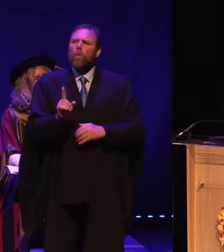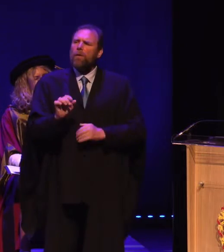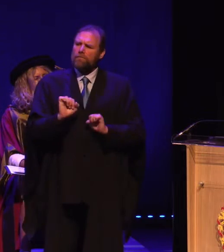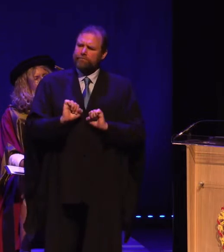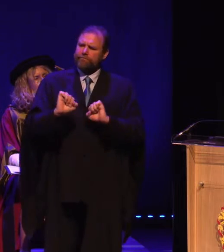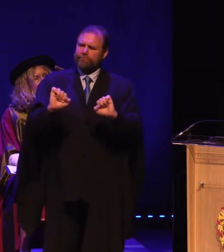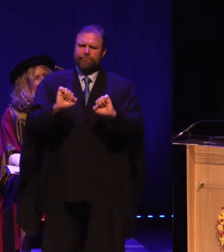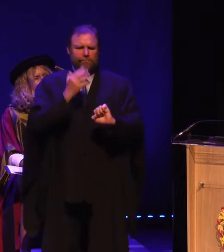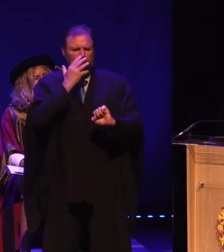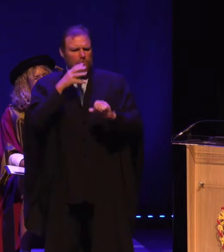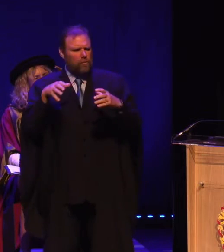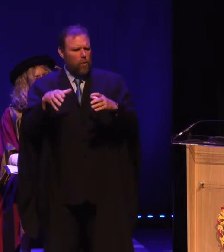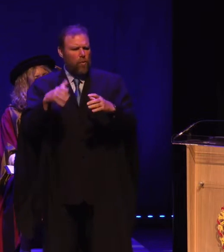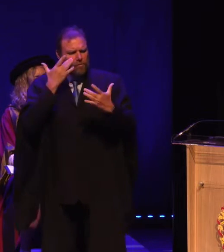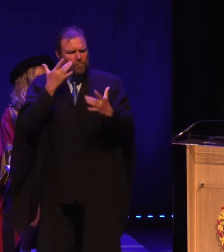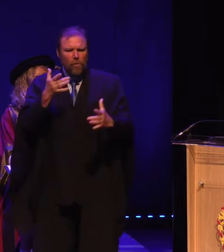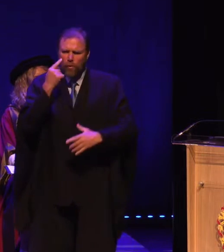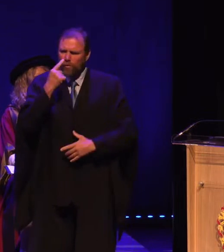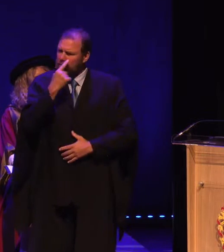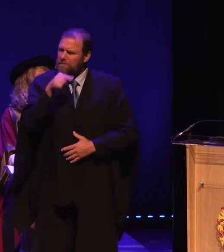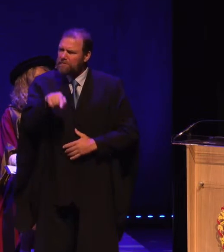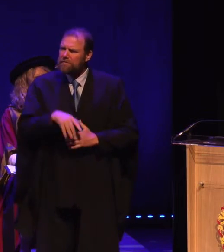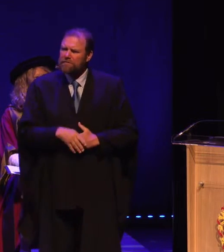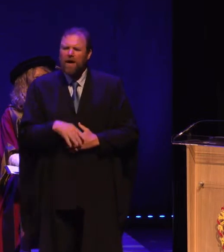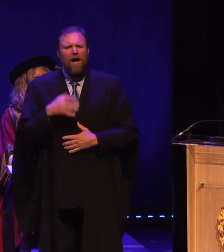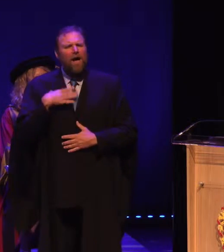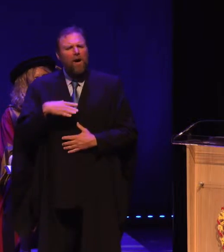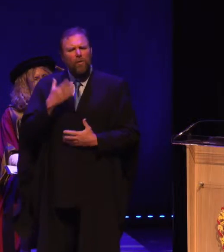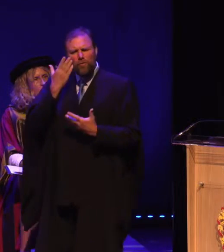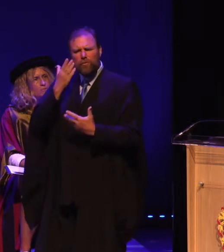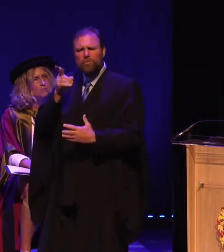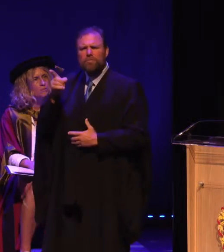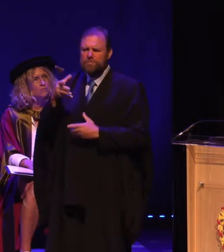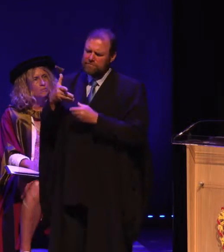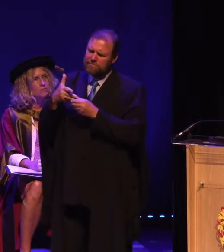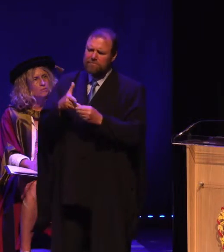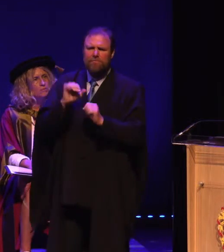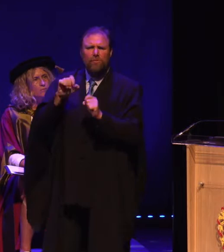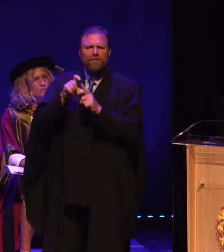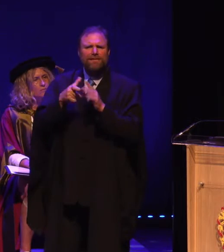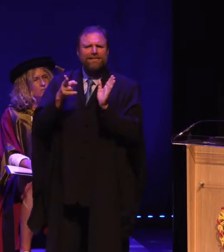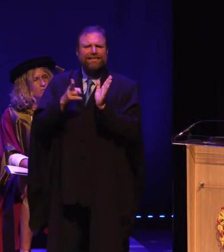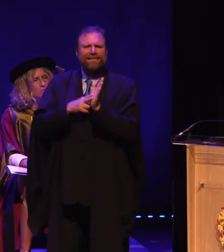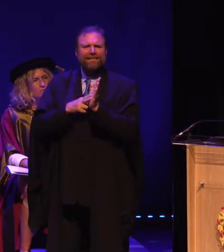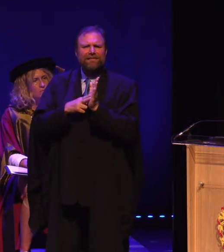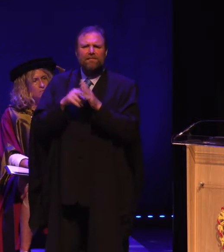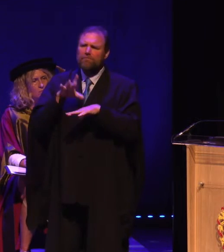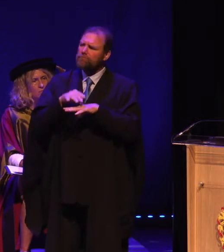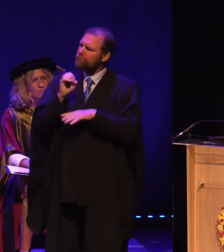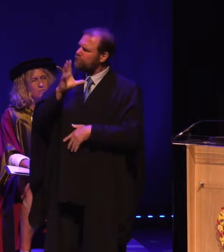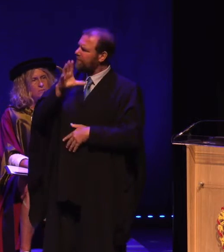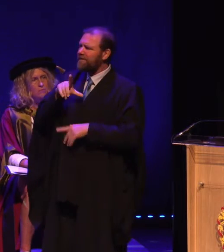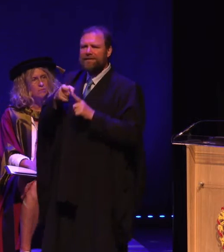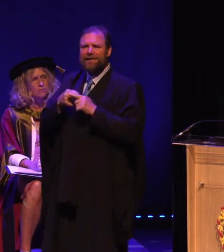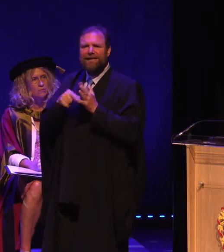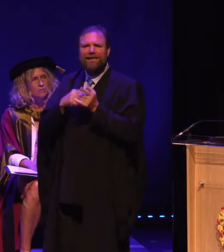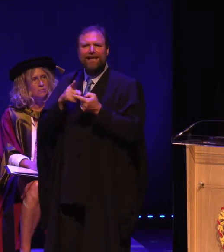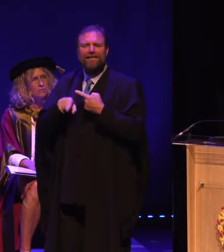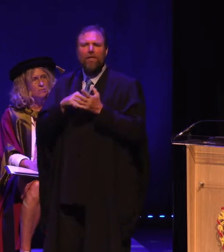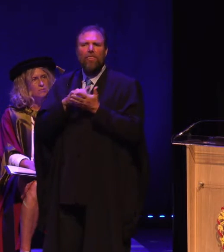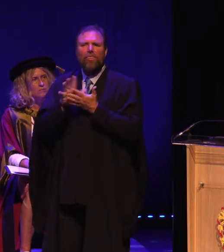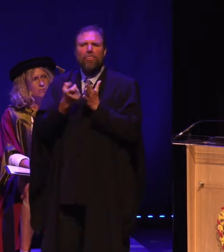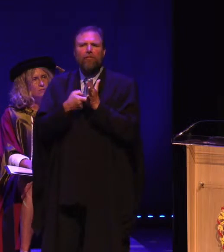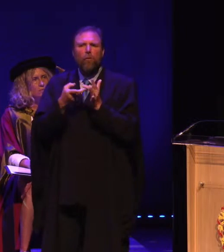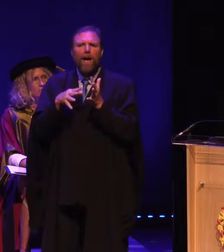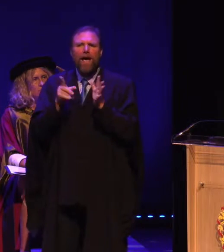school. And I want to acknowledge the leadership shown by your Dean of School, Professor Katie Thurloway, and Deputy